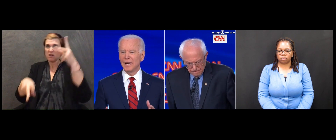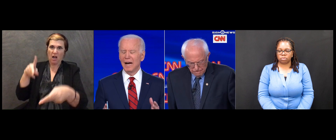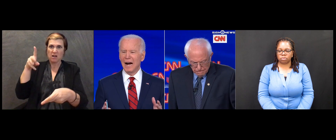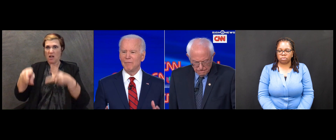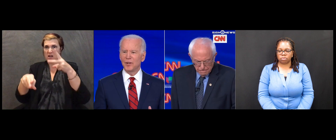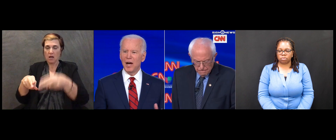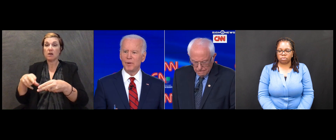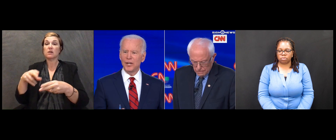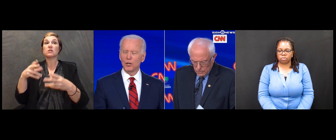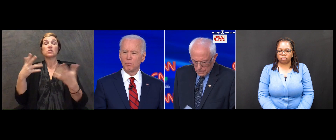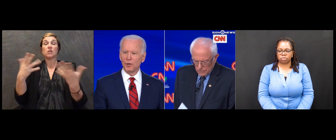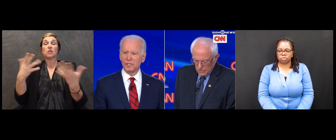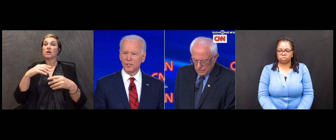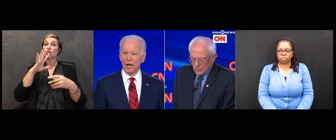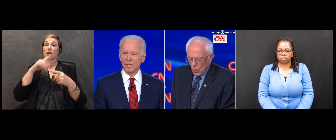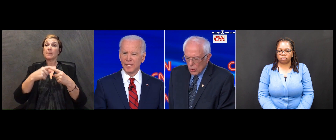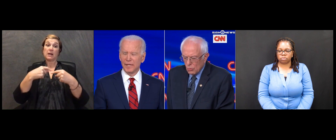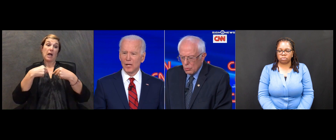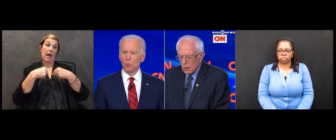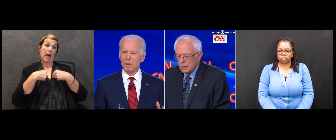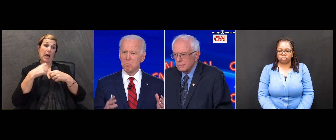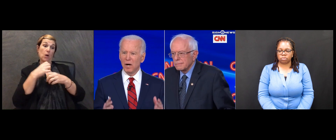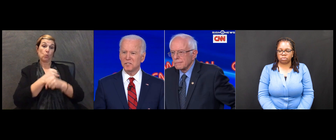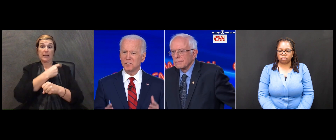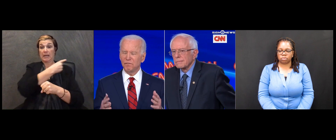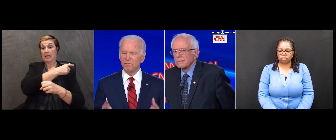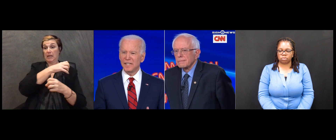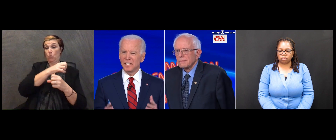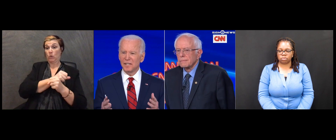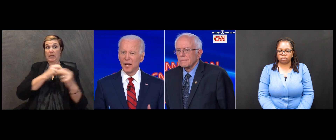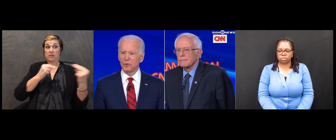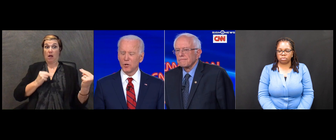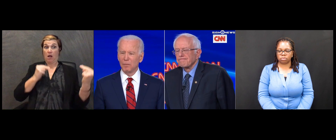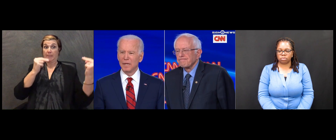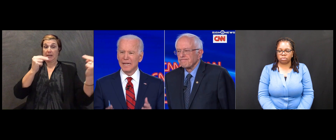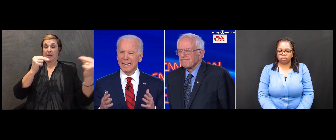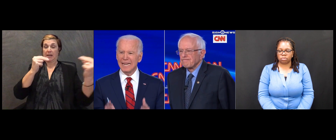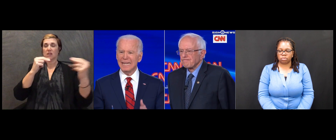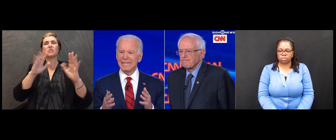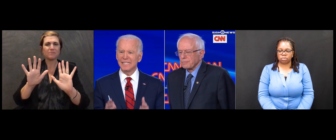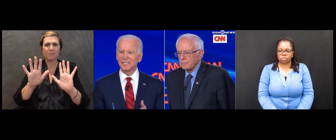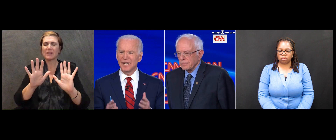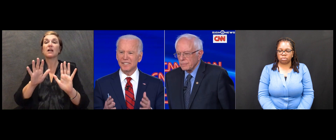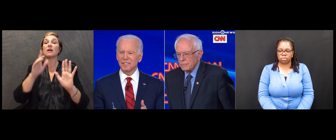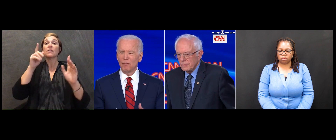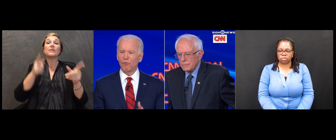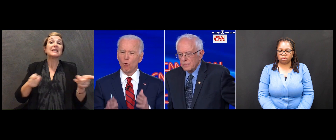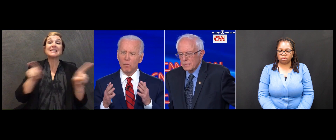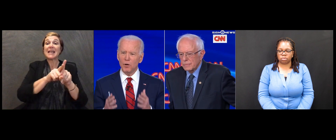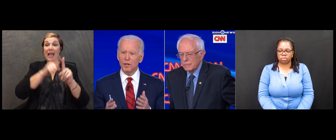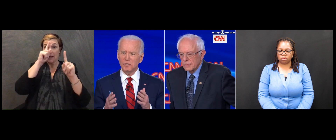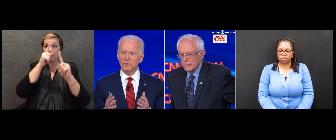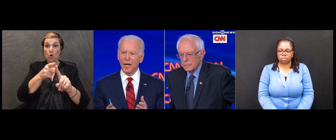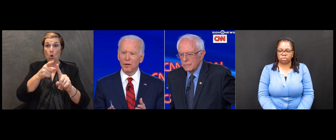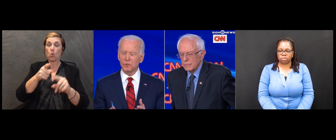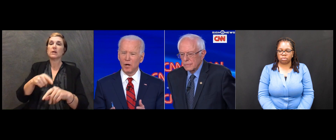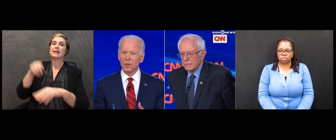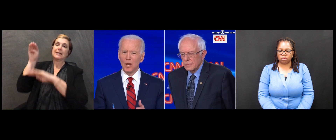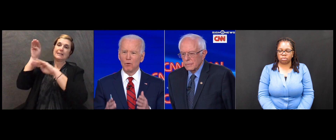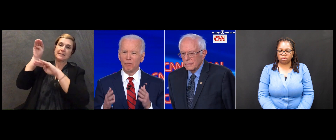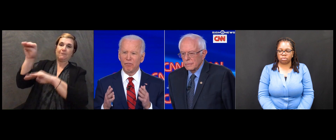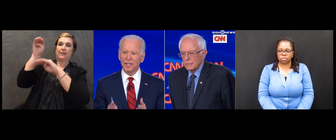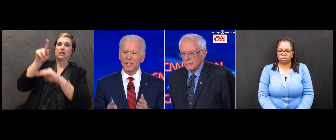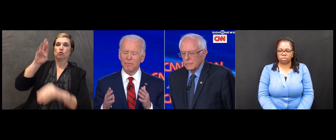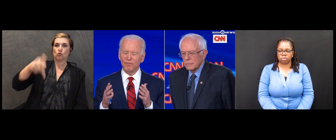or not I'm the nominee or Bernie's the nominee. We must defeat Donald Trump. He is the exit. Four more years of Donald